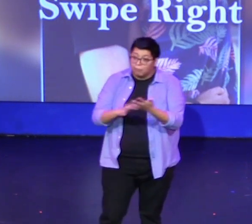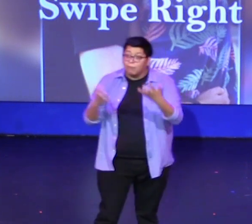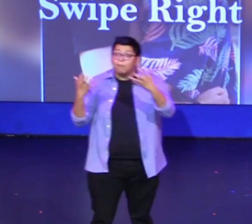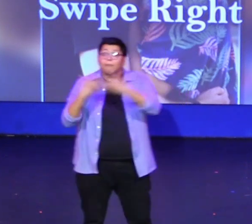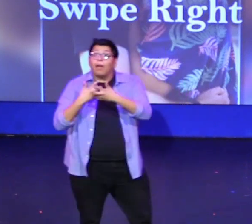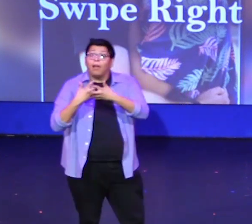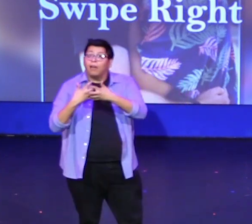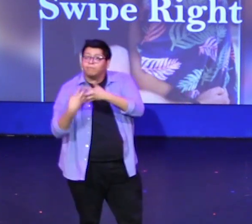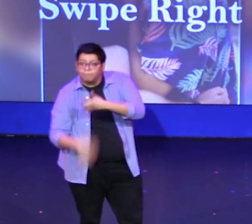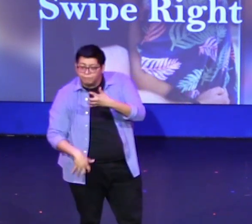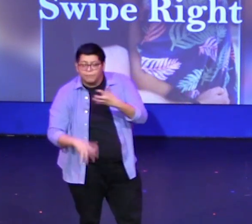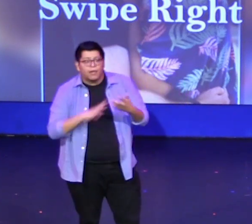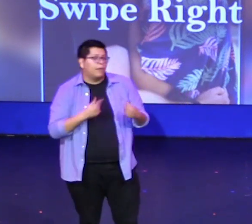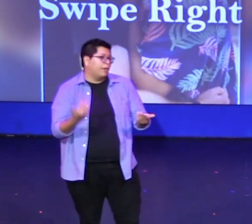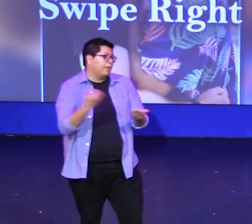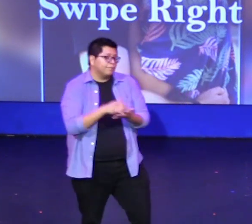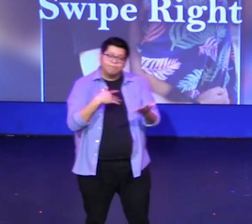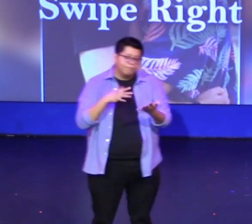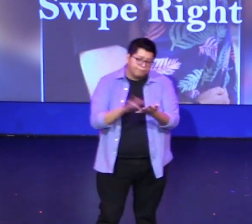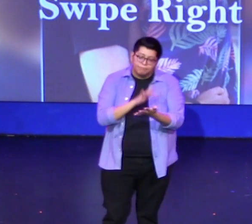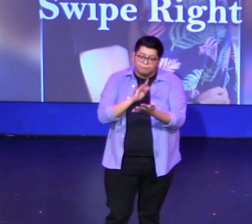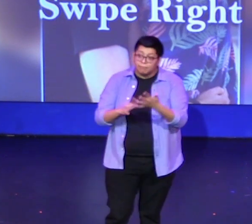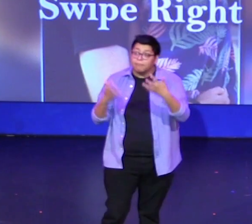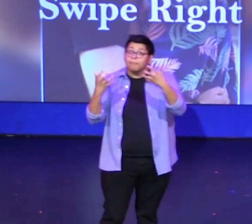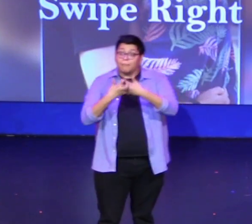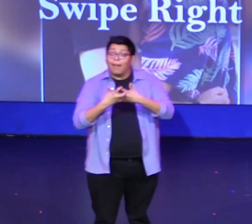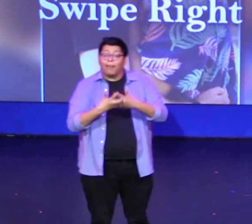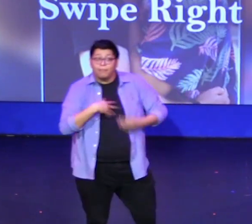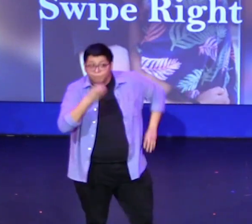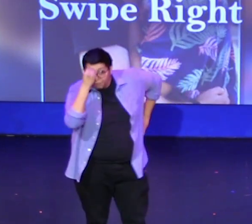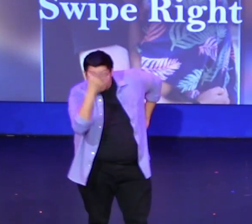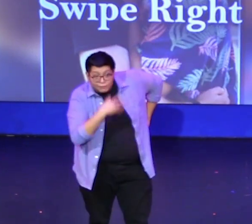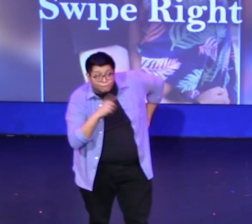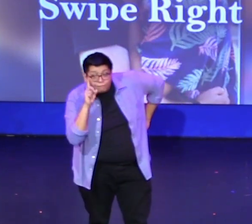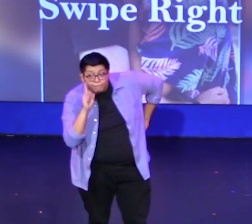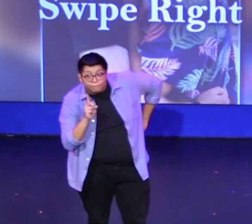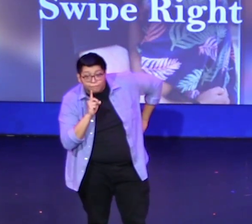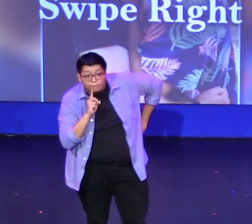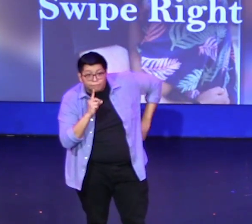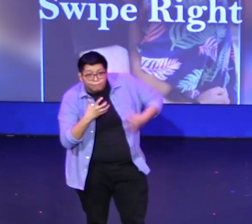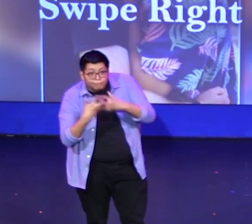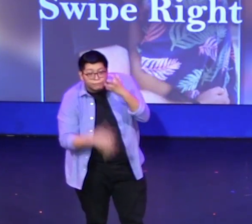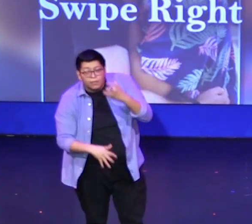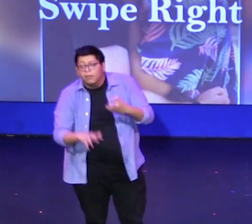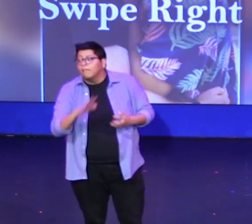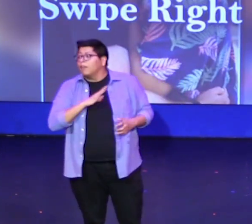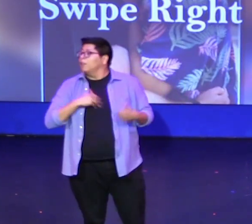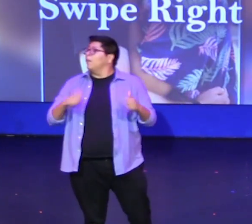I swipe left, swipe right, match. Oh, didn't work out. Swipe left, swipe right, match. Hey, by the way, I'm deaf.